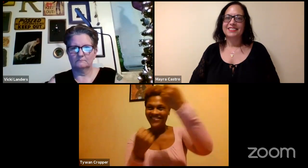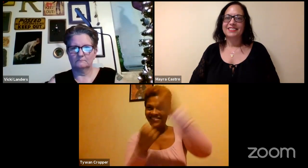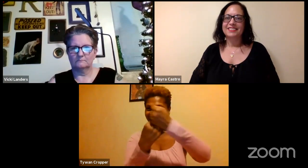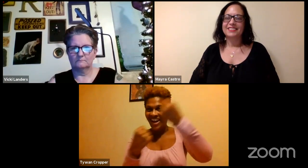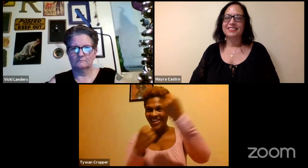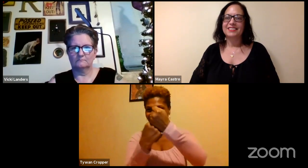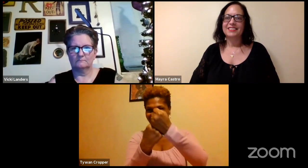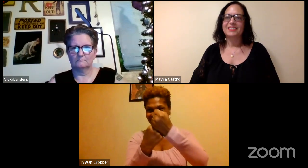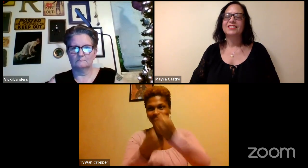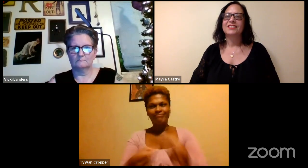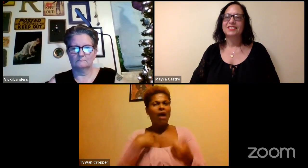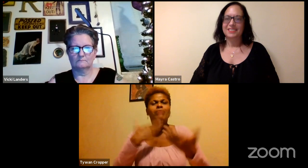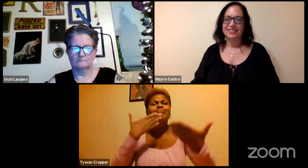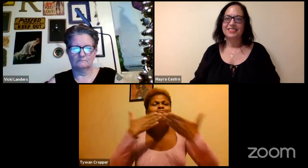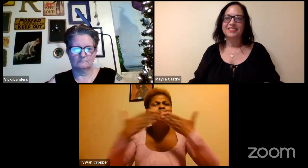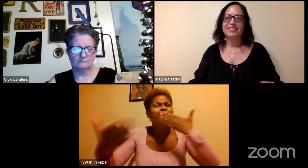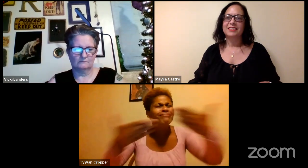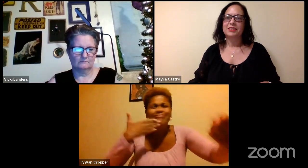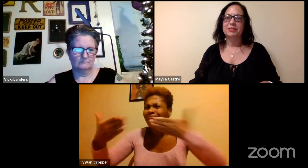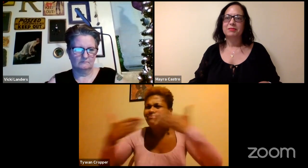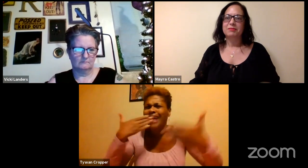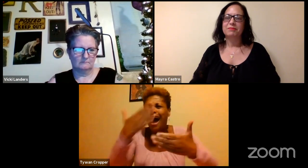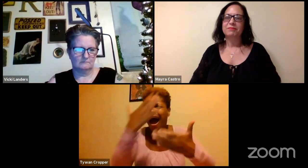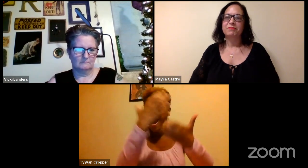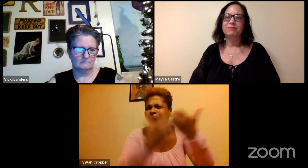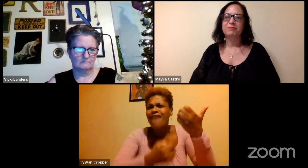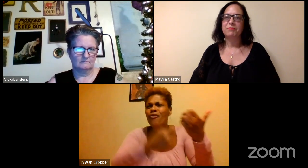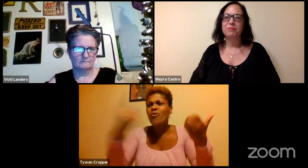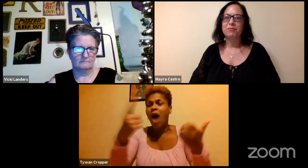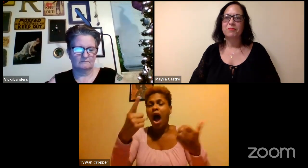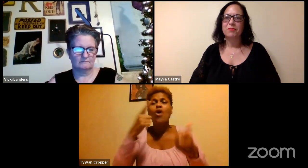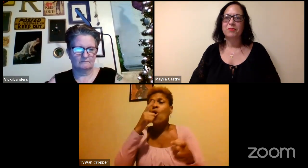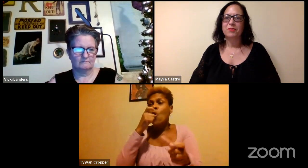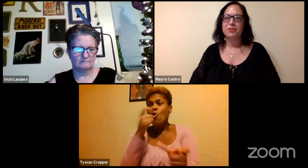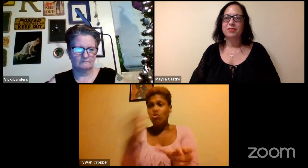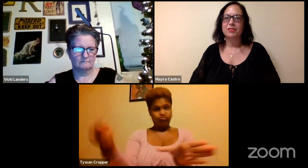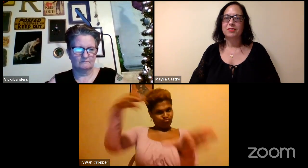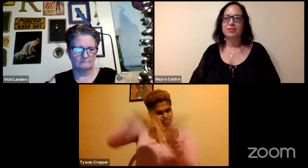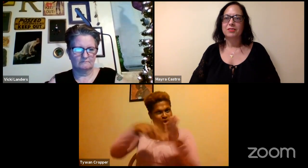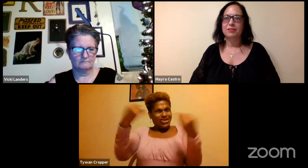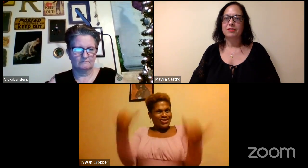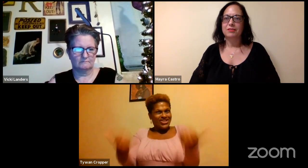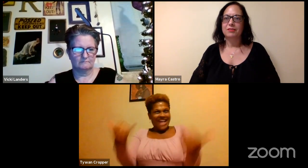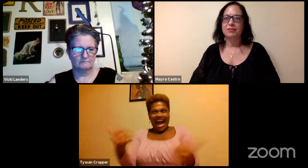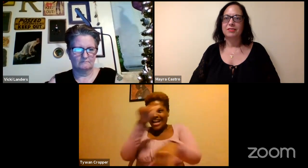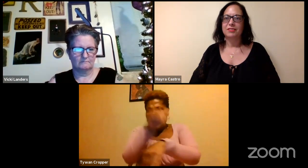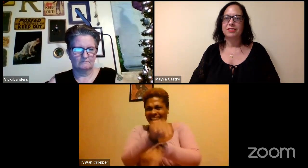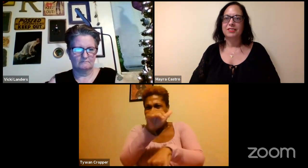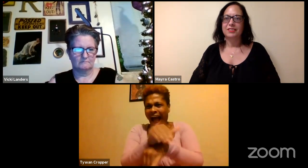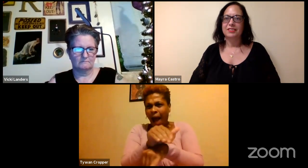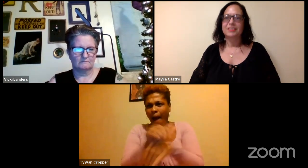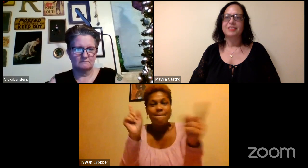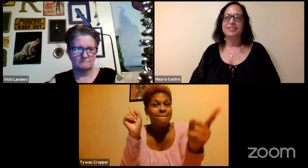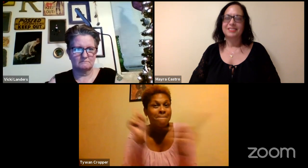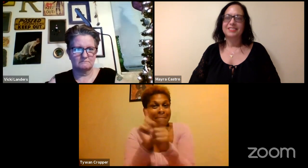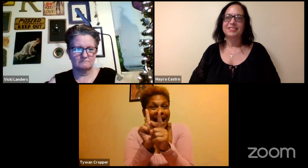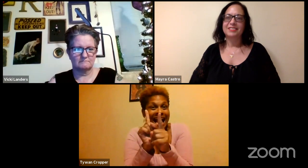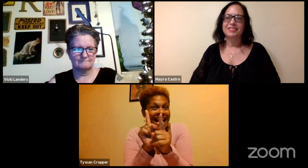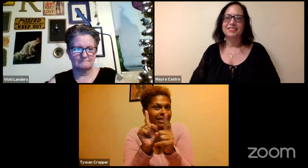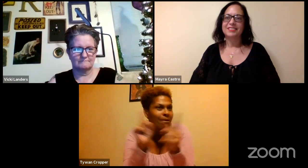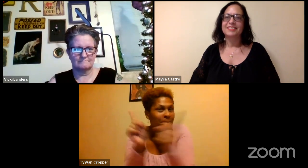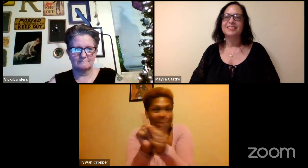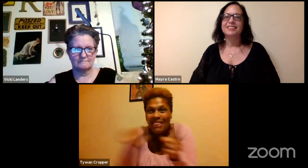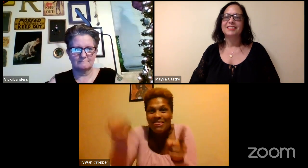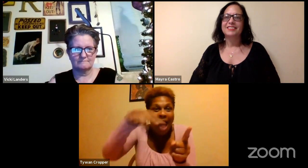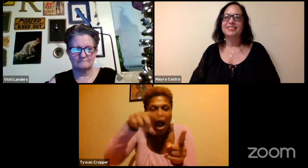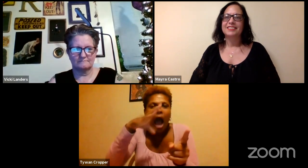the director of Philadelphia Black Deaf Advocates. I want to thank everyone for joining tonight to meet